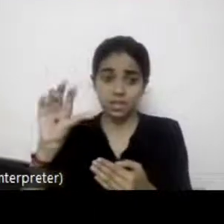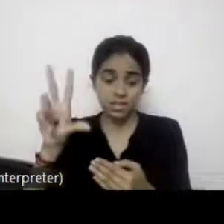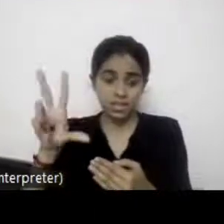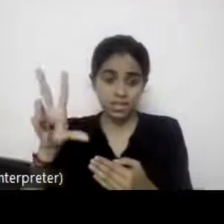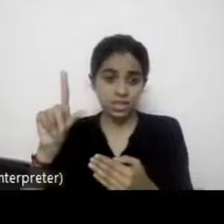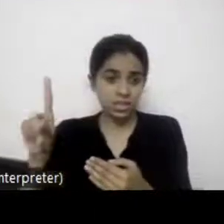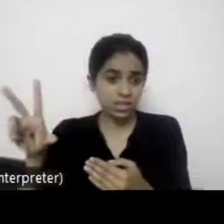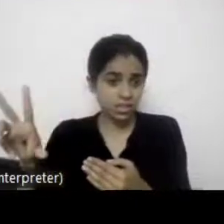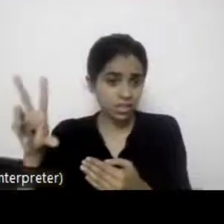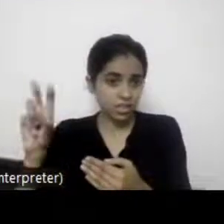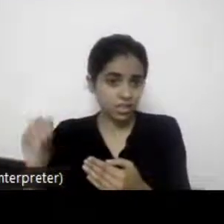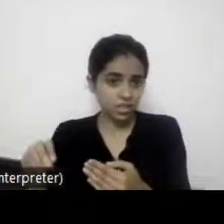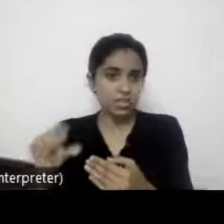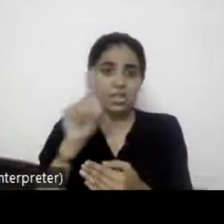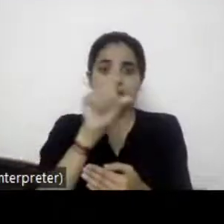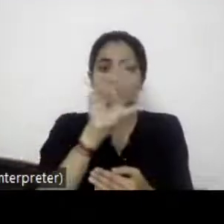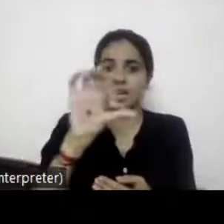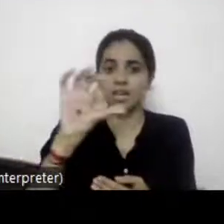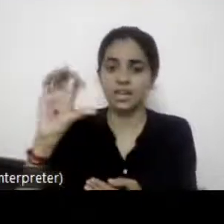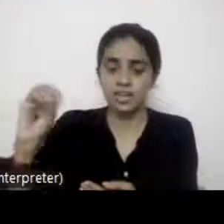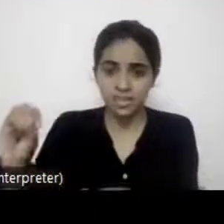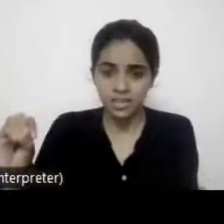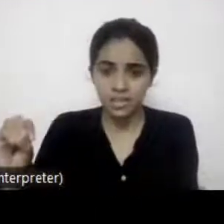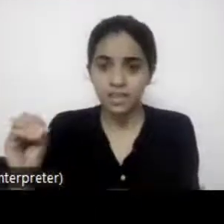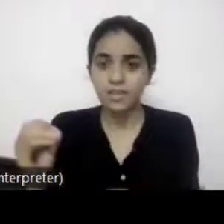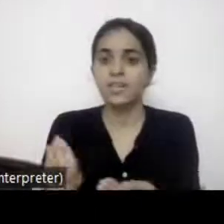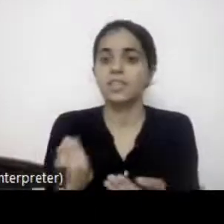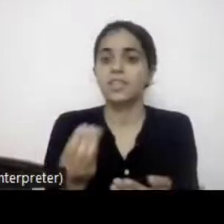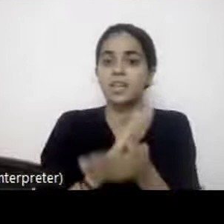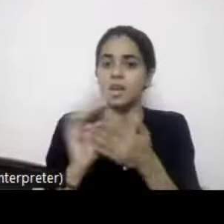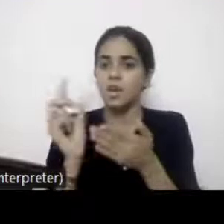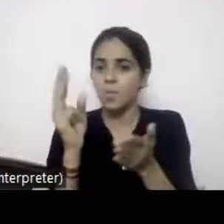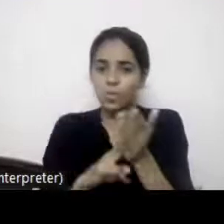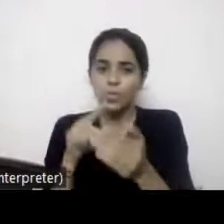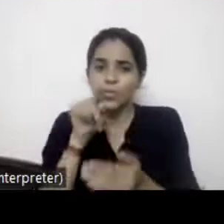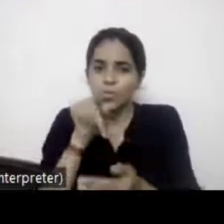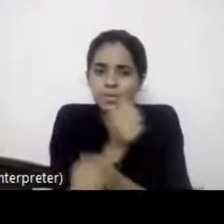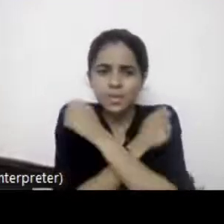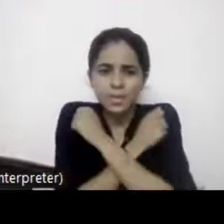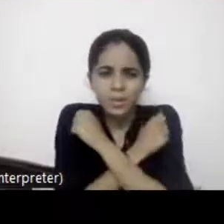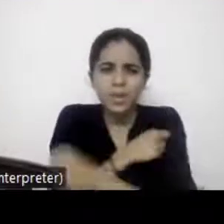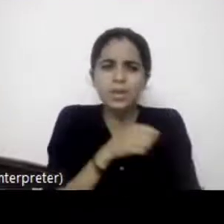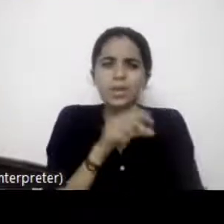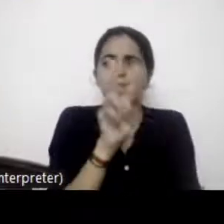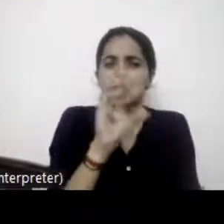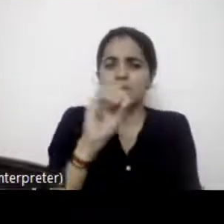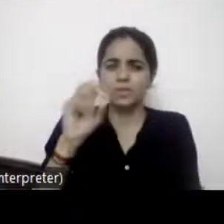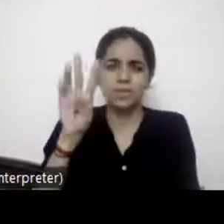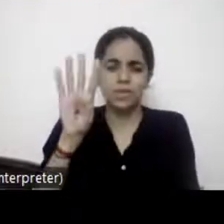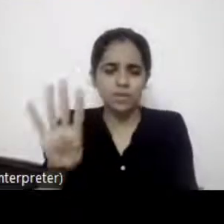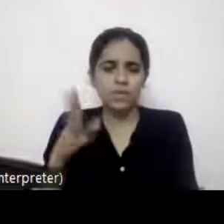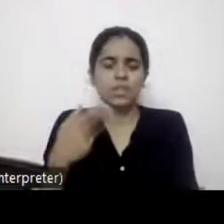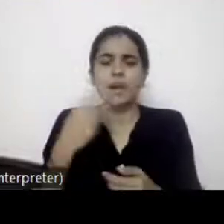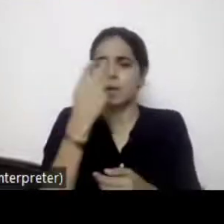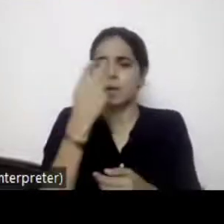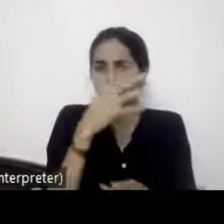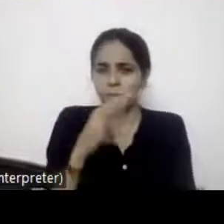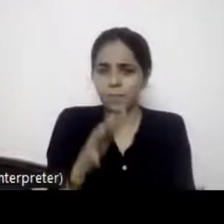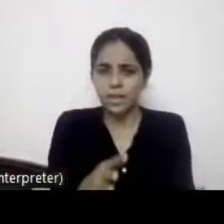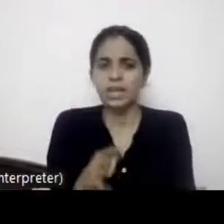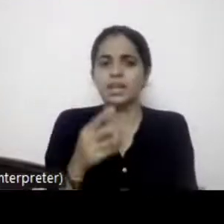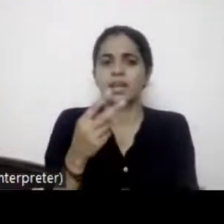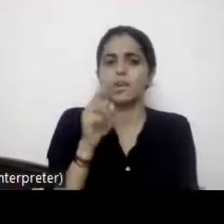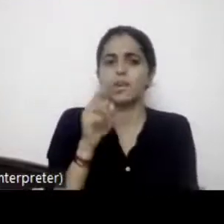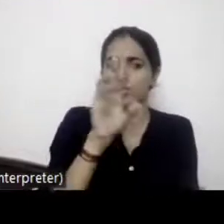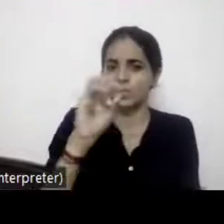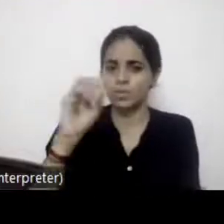Bhrashtachar also in 1980s, Humko Tumse Pyar Hai in 2004, Black 2005, Lafange